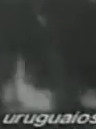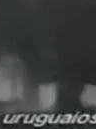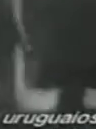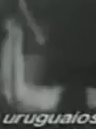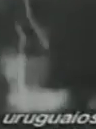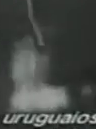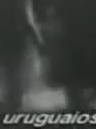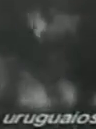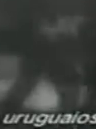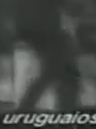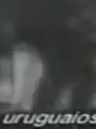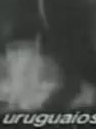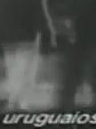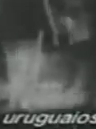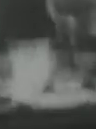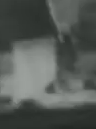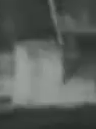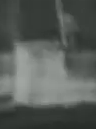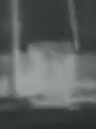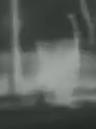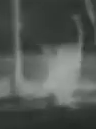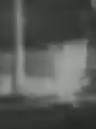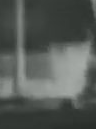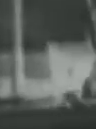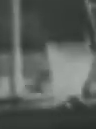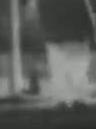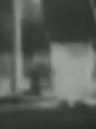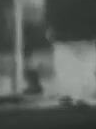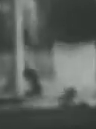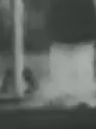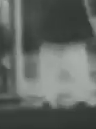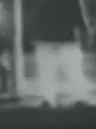Then suddenly, the Uruguayans were heading for victory.